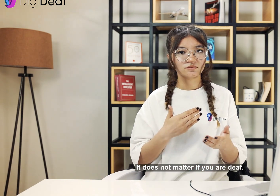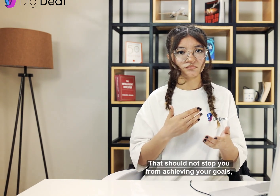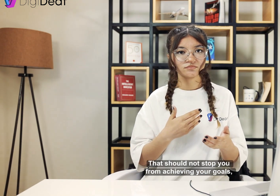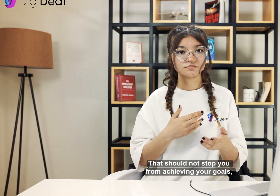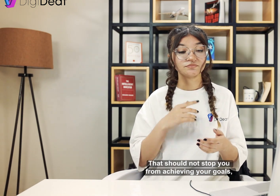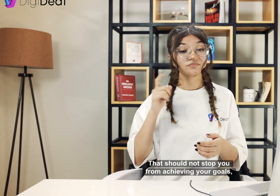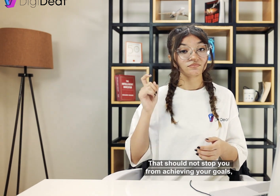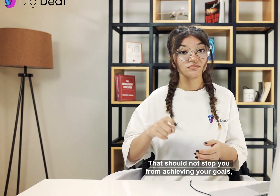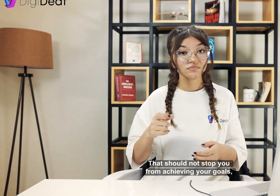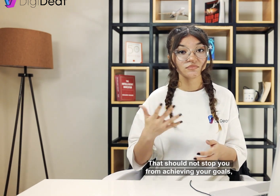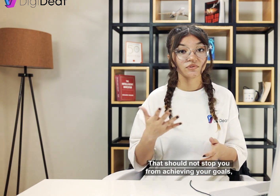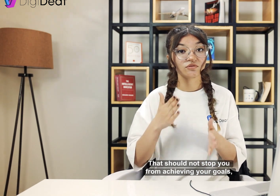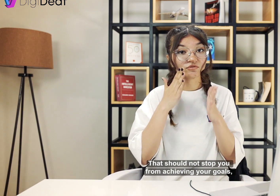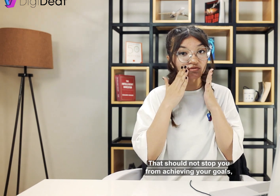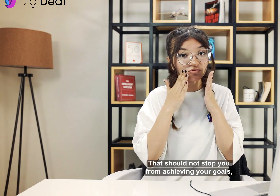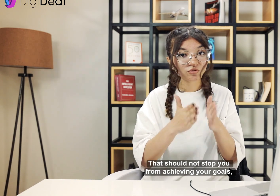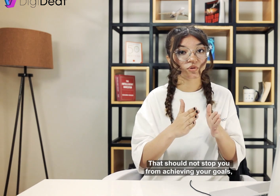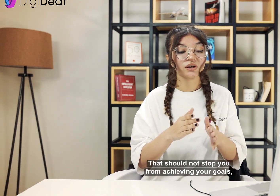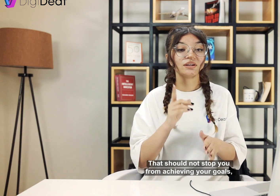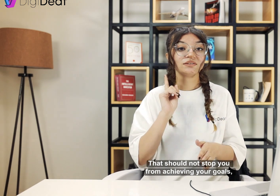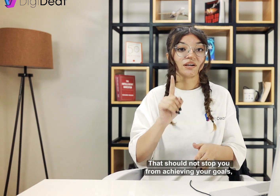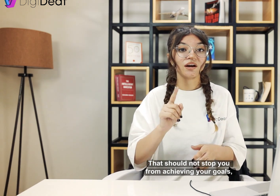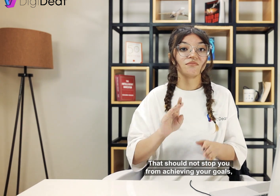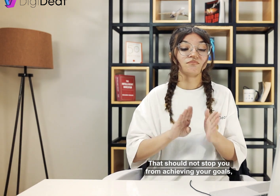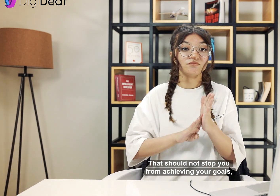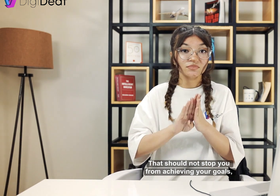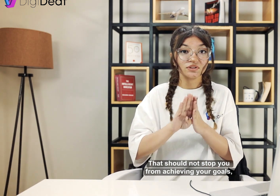That should not stop you from achieving your goals.